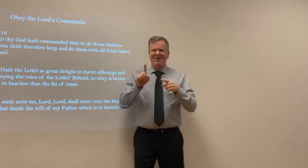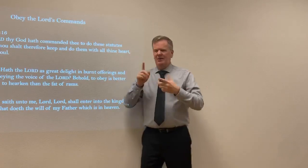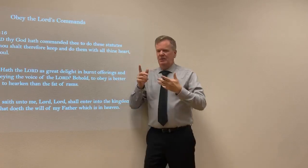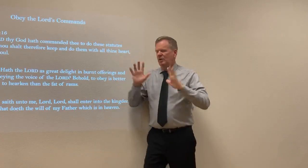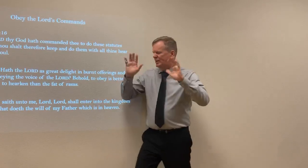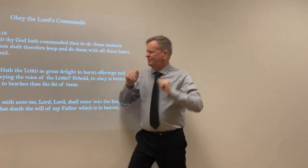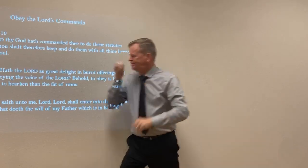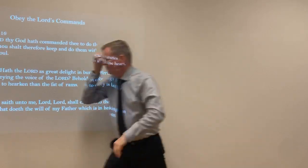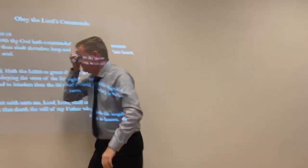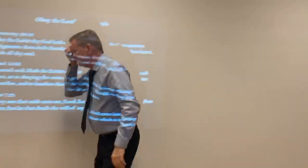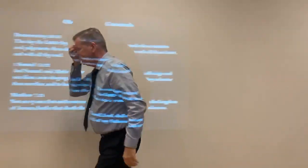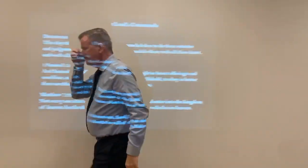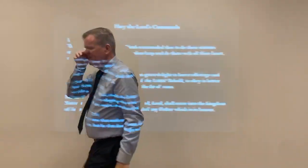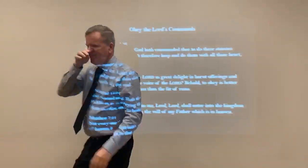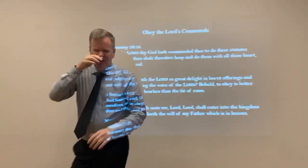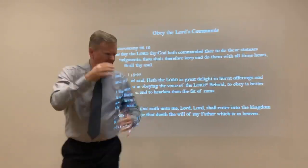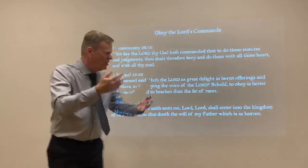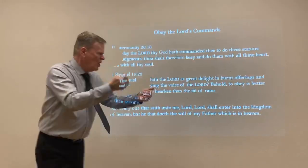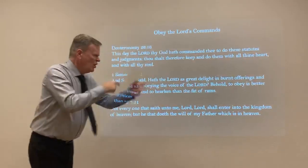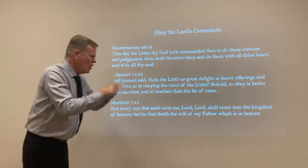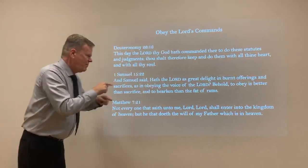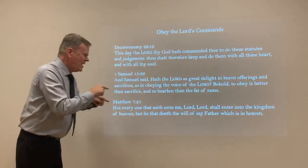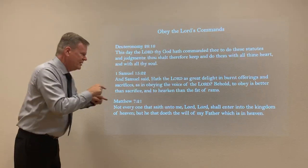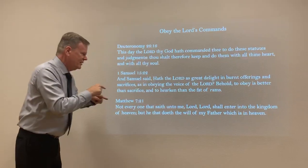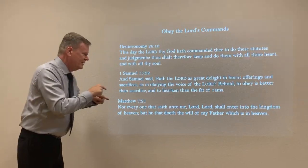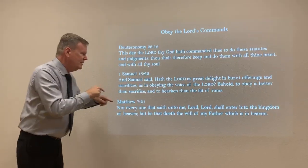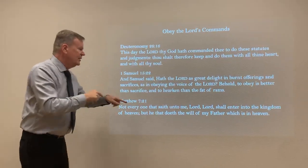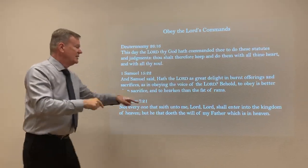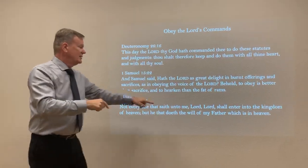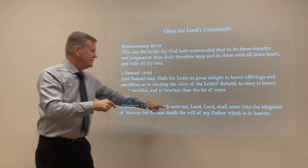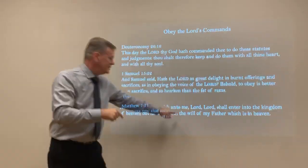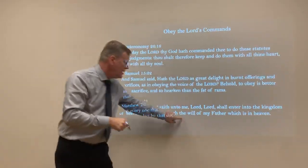something else can come into your life. And you start getting sidetracked. And you don't listen to what God's will is in your life.